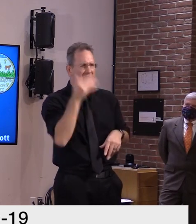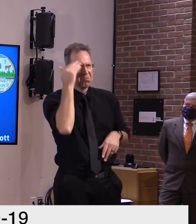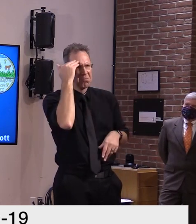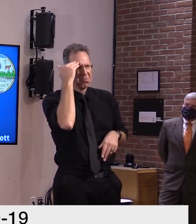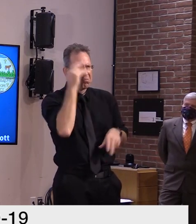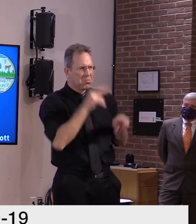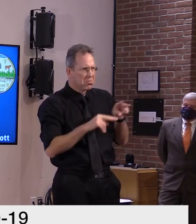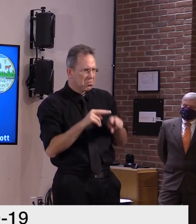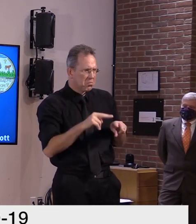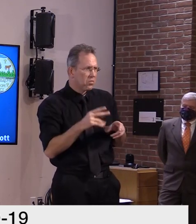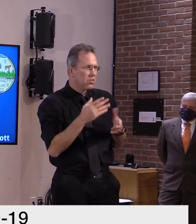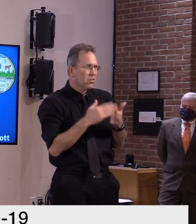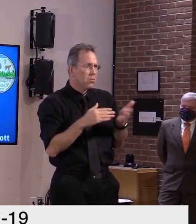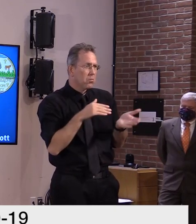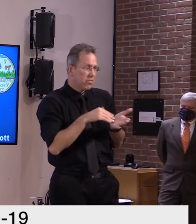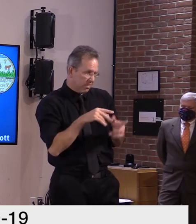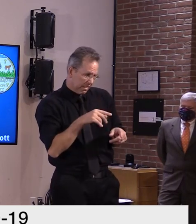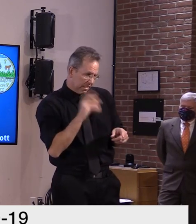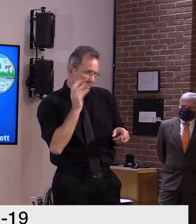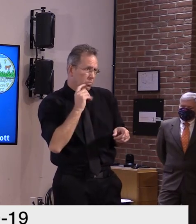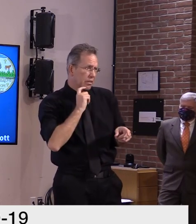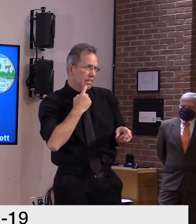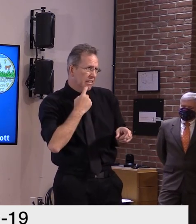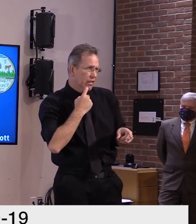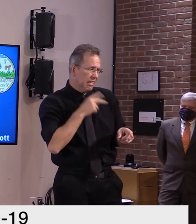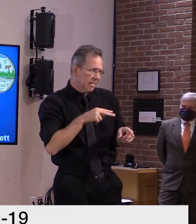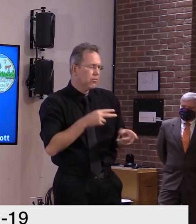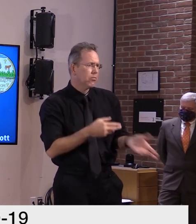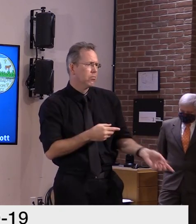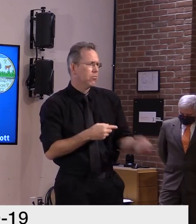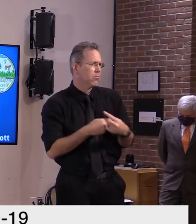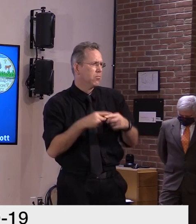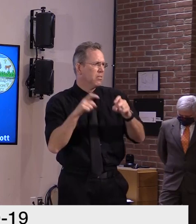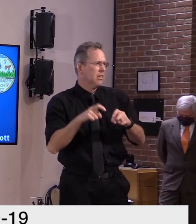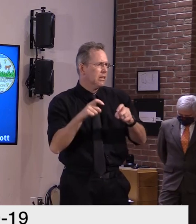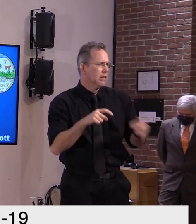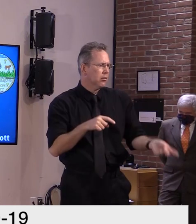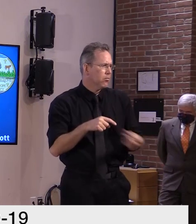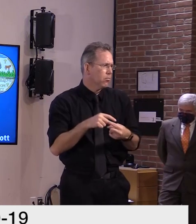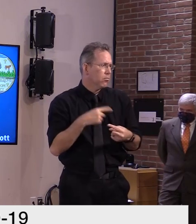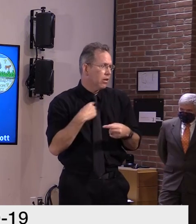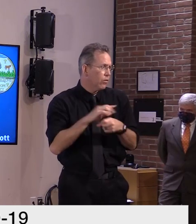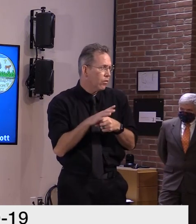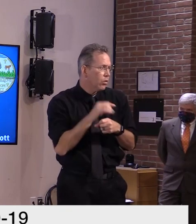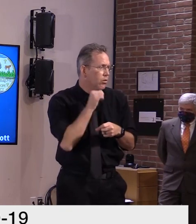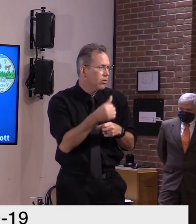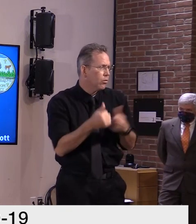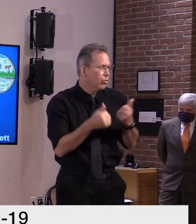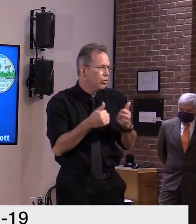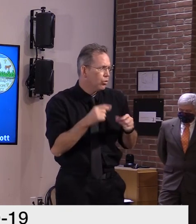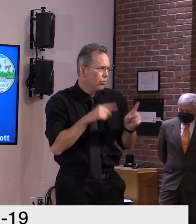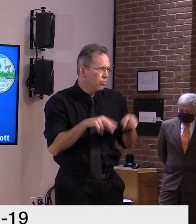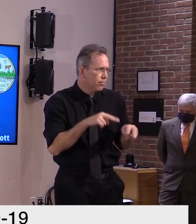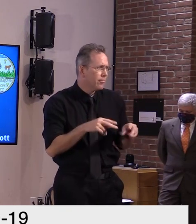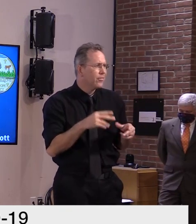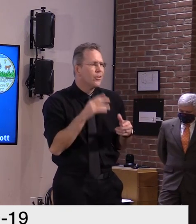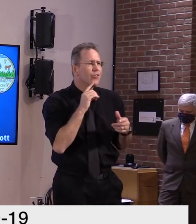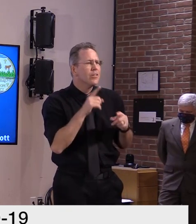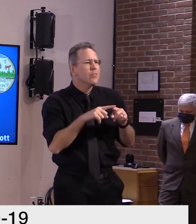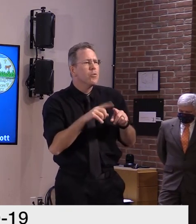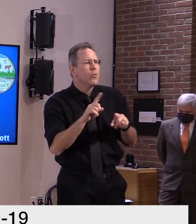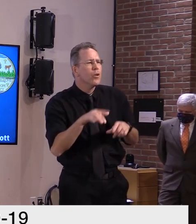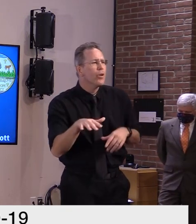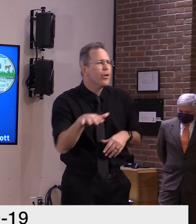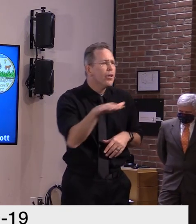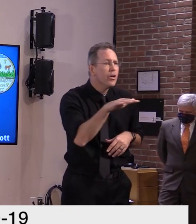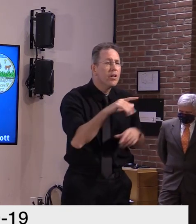test necessarily for that child. Some of it still has to do with what we're seeing in the specific community that the child